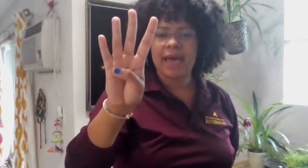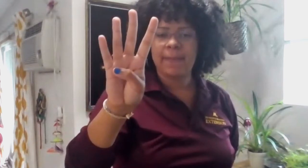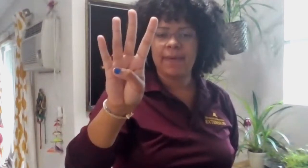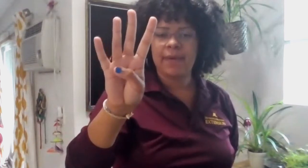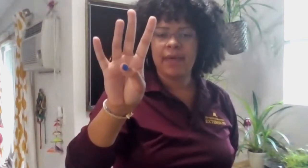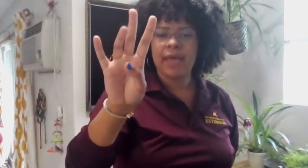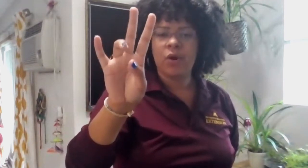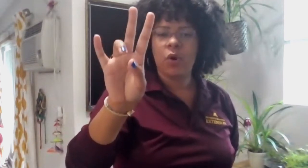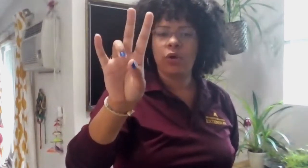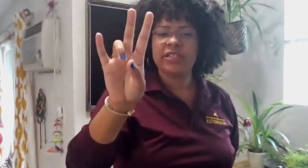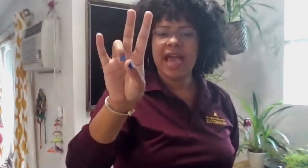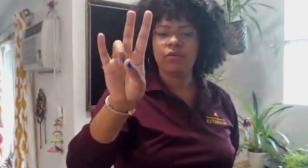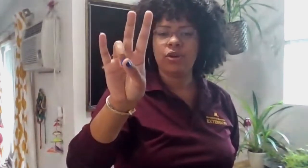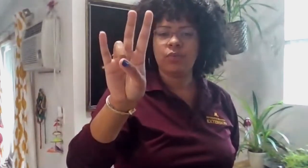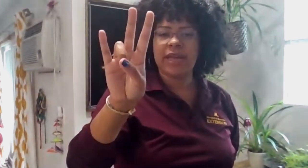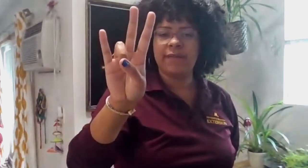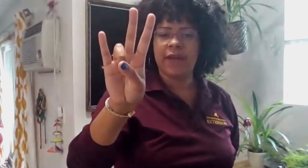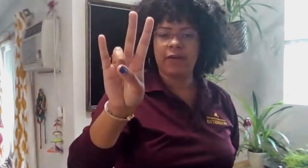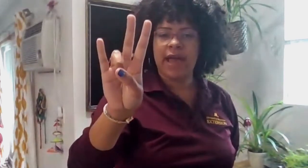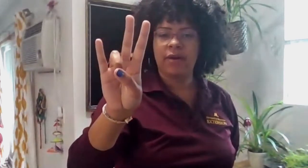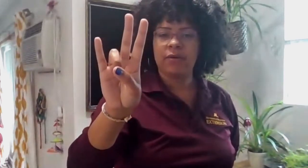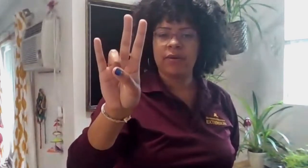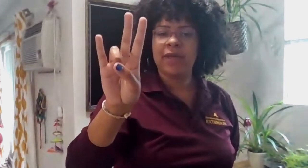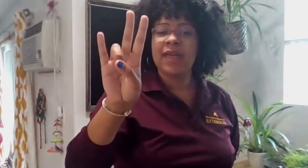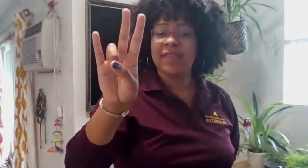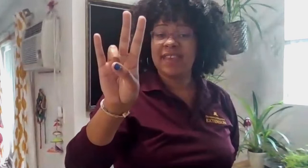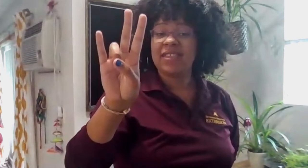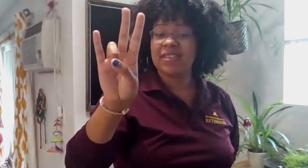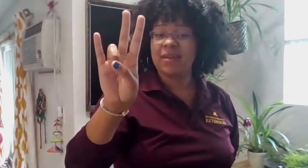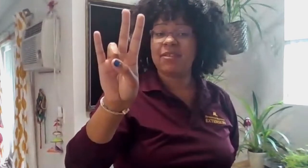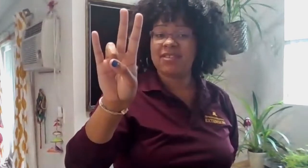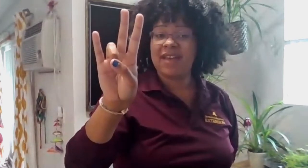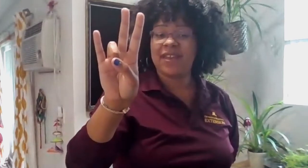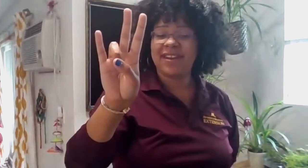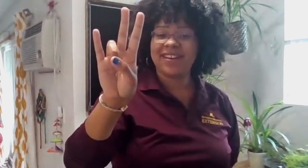up and hold down your ring finger now. This is the number seven.